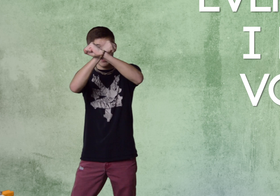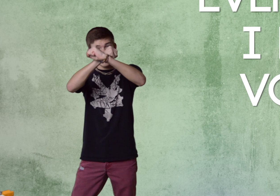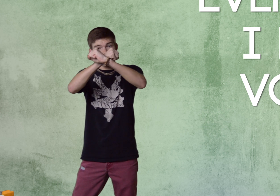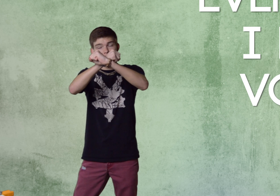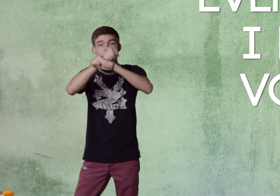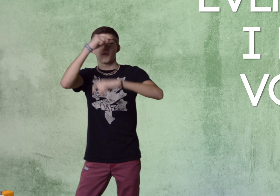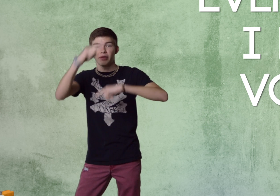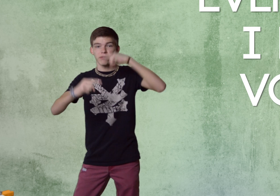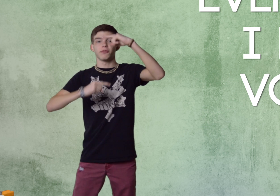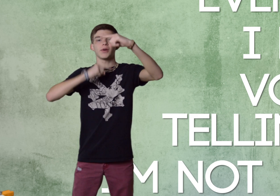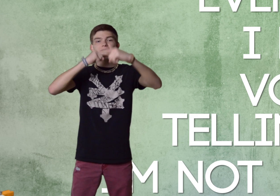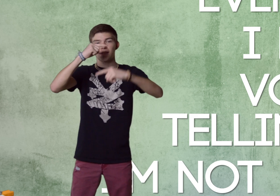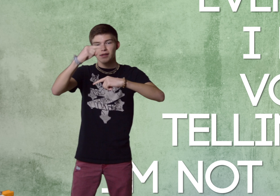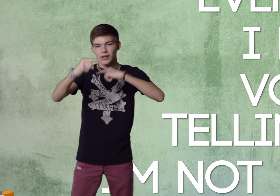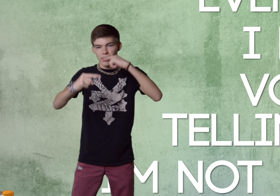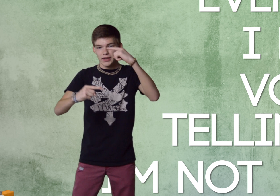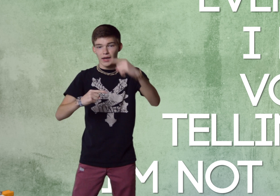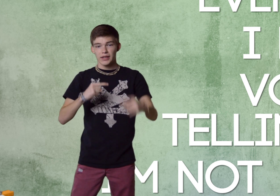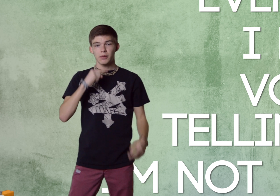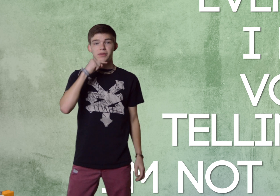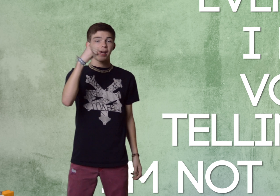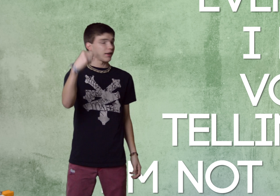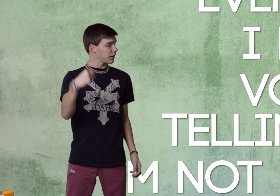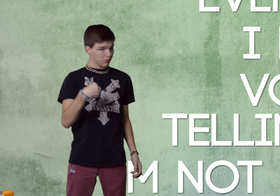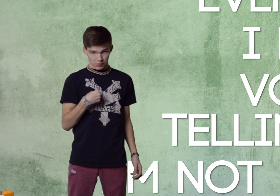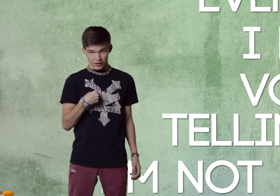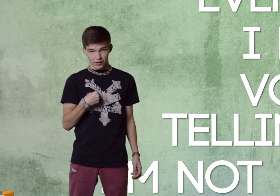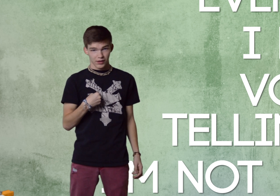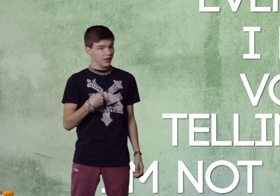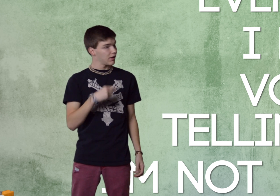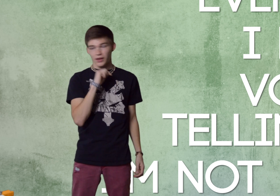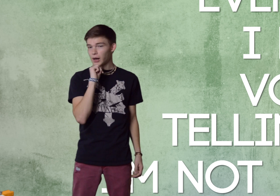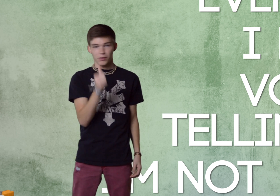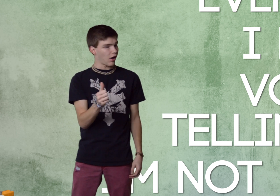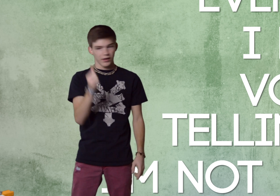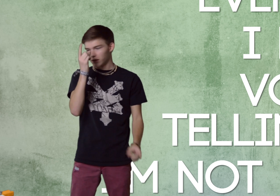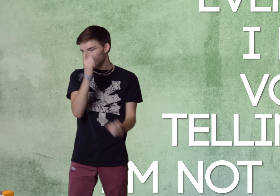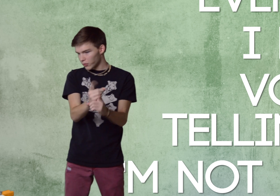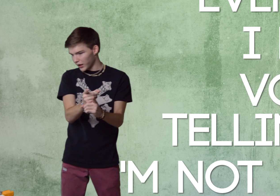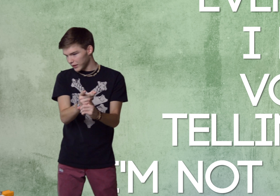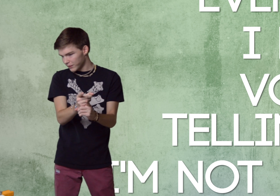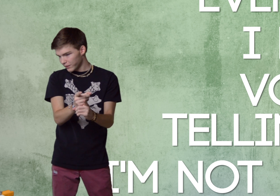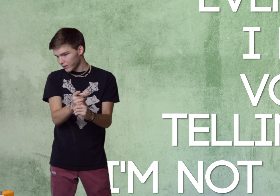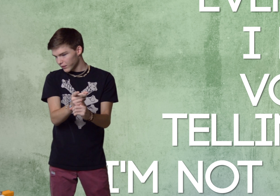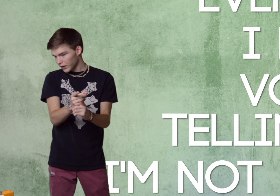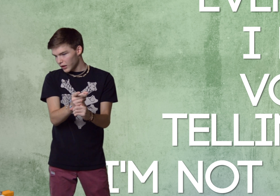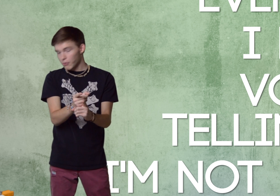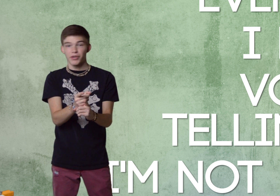fight with the voices that keep telling me that I'm not right. But that's